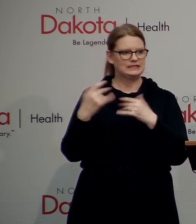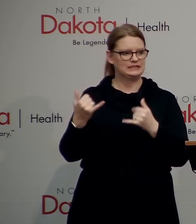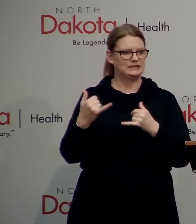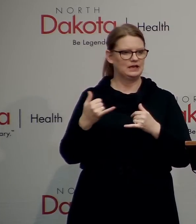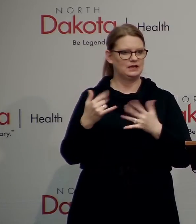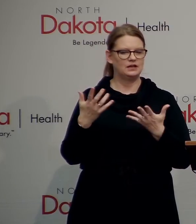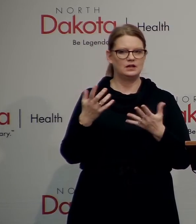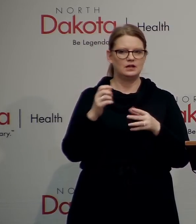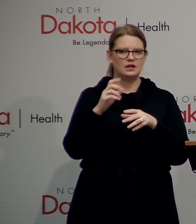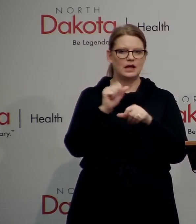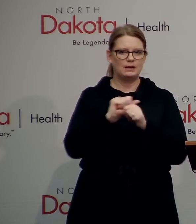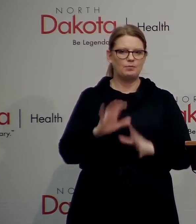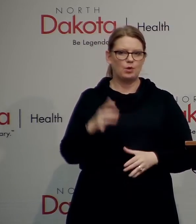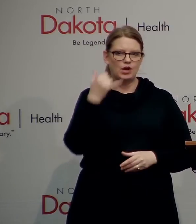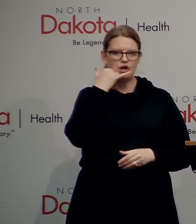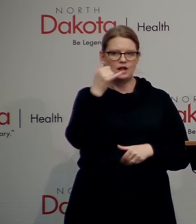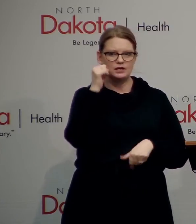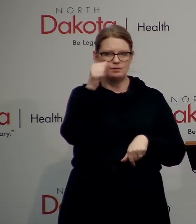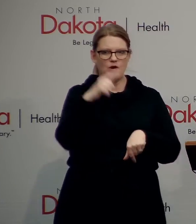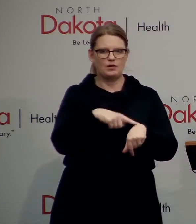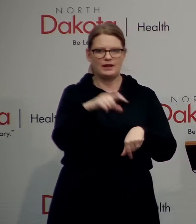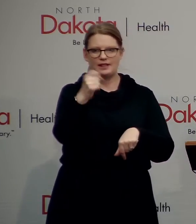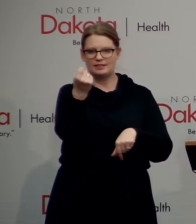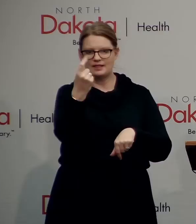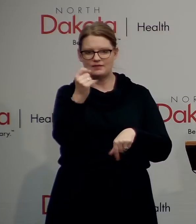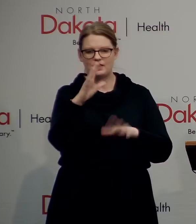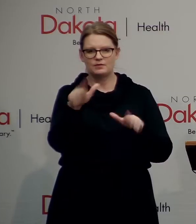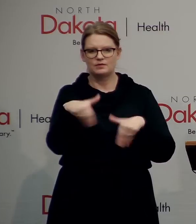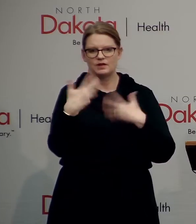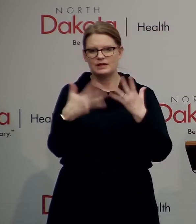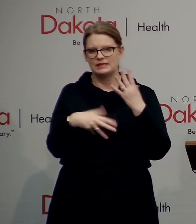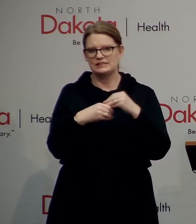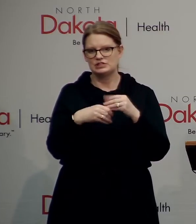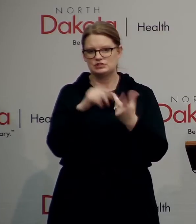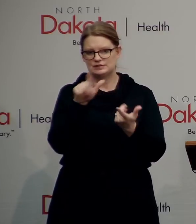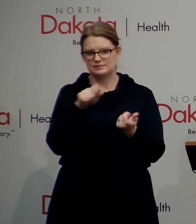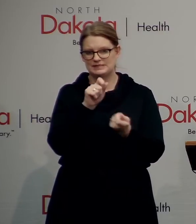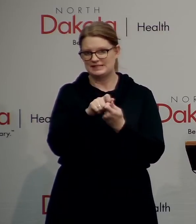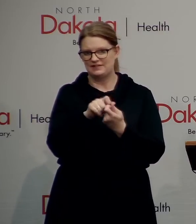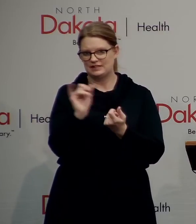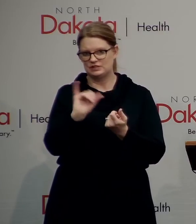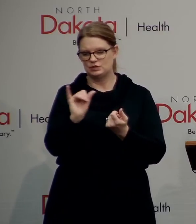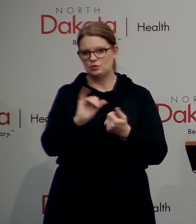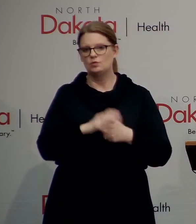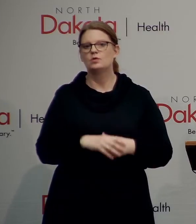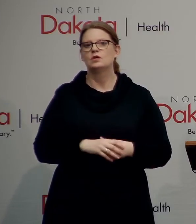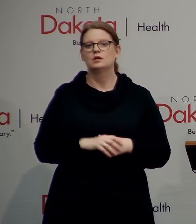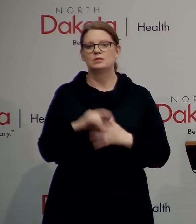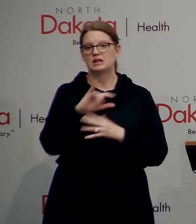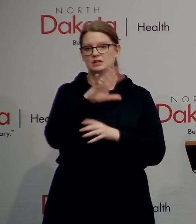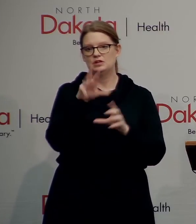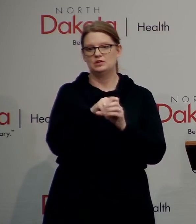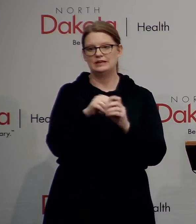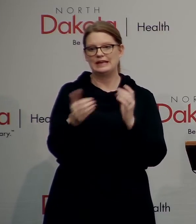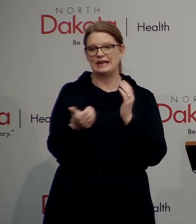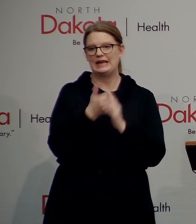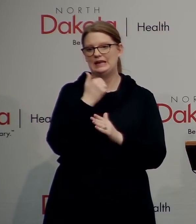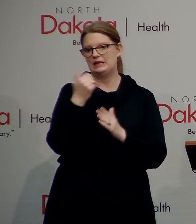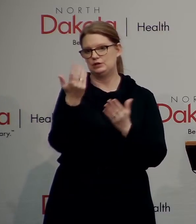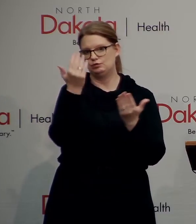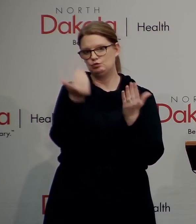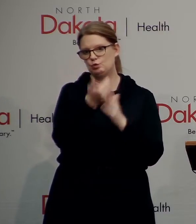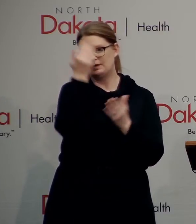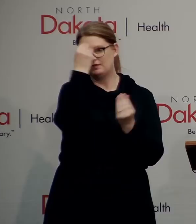an employer call tomorrow at 11 o'clock. I can provide you additional details about that as well today, and we will include any new details as they